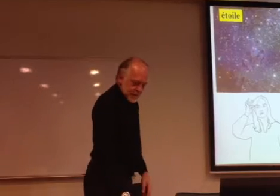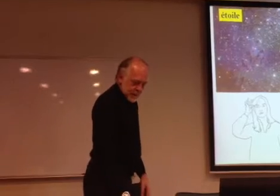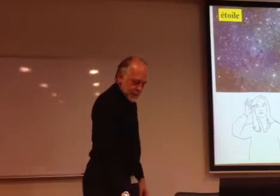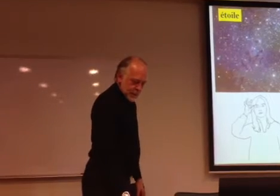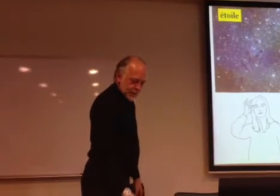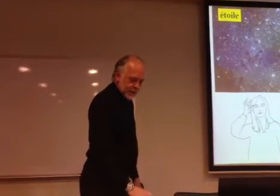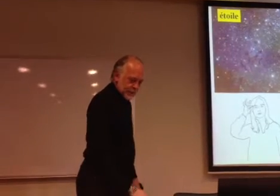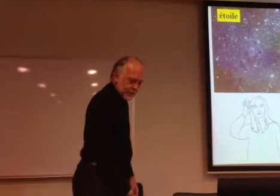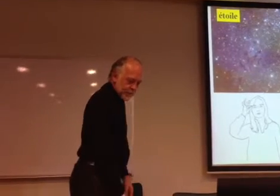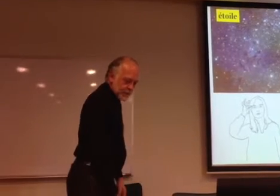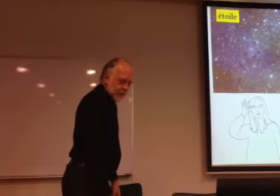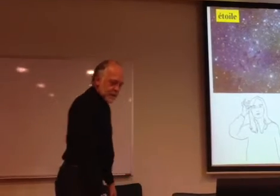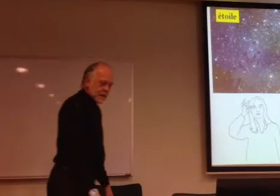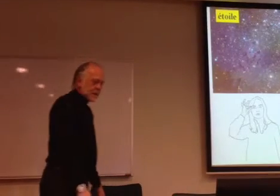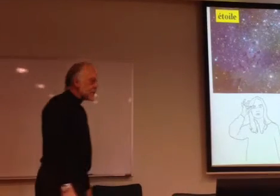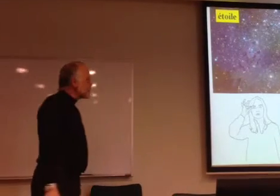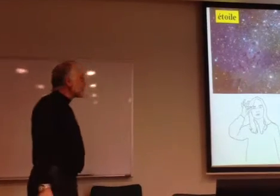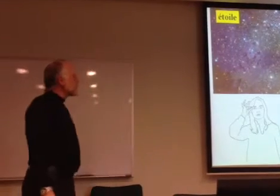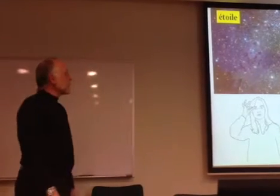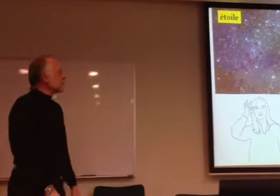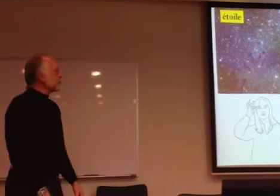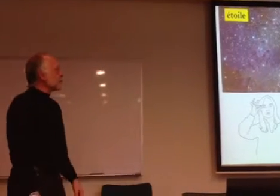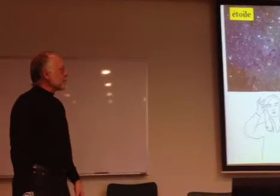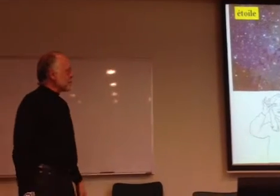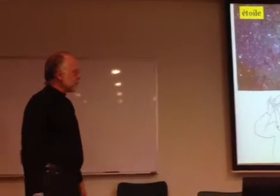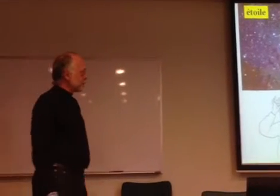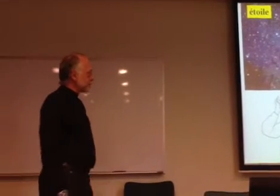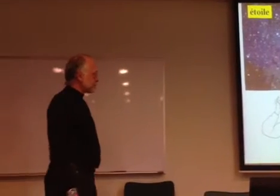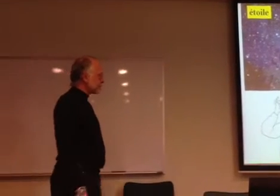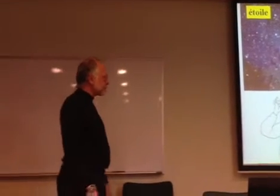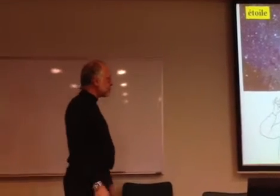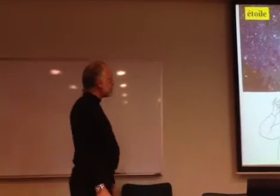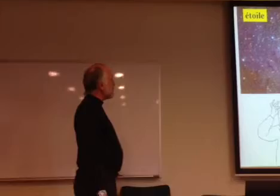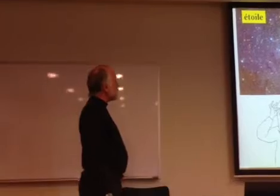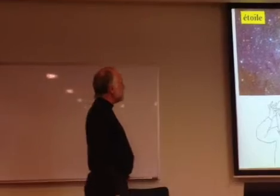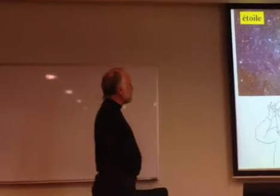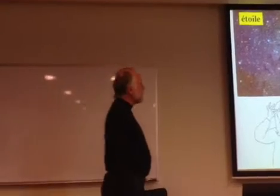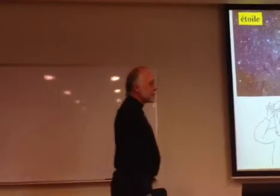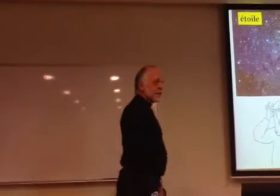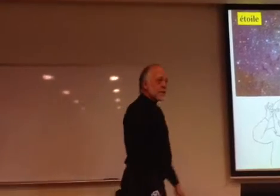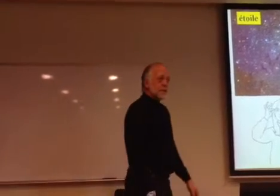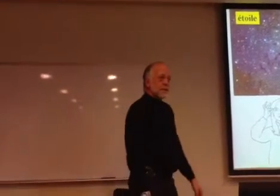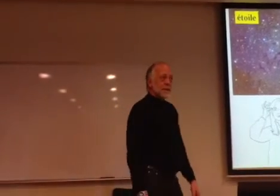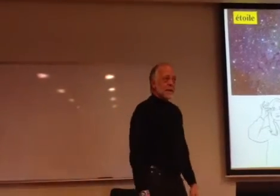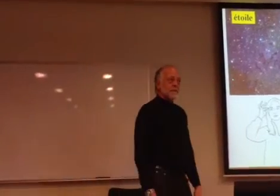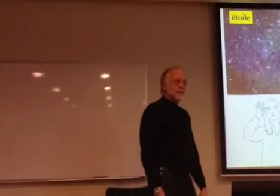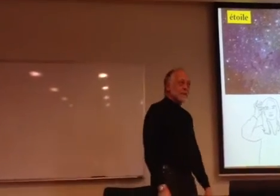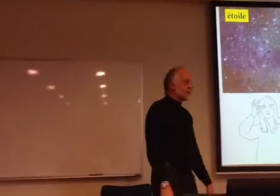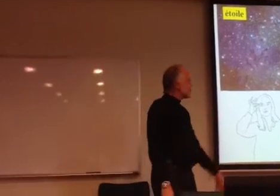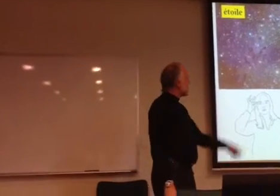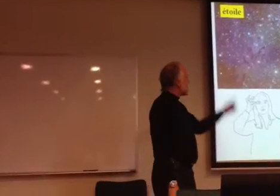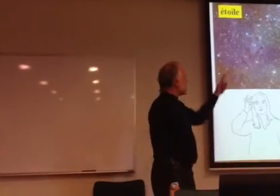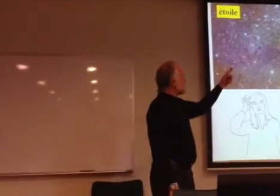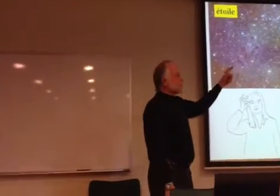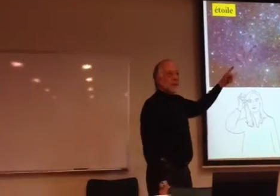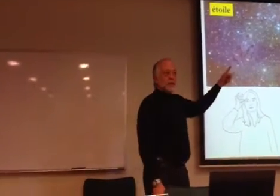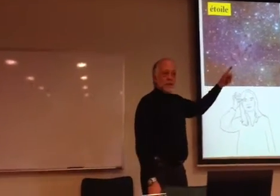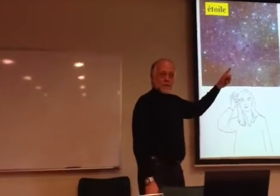evolution, so you can have a nova. What is a nova? It's something new